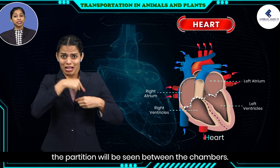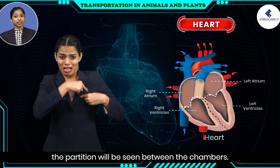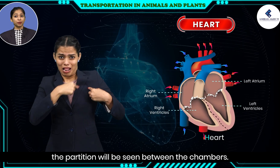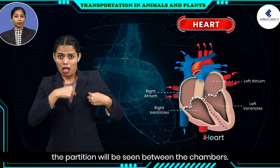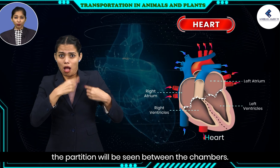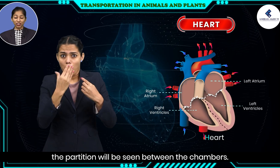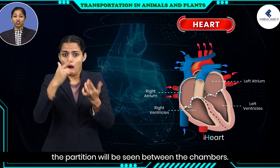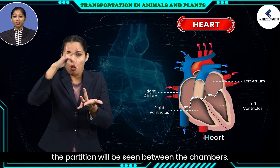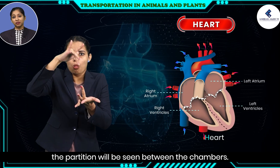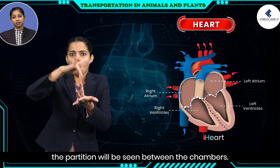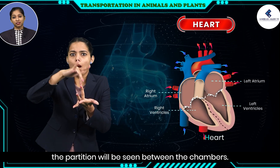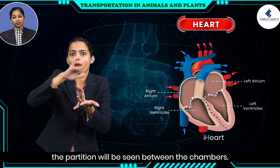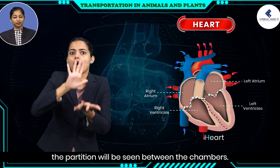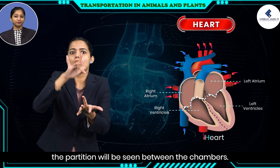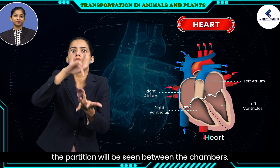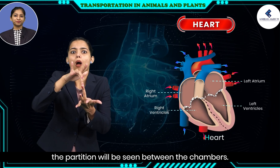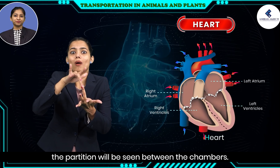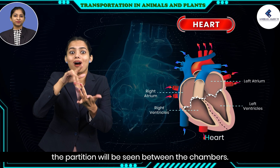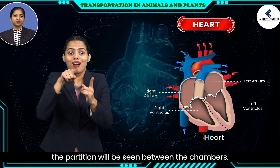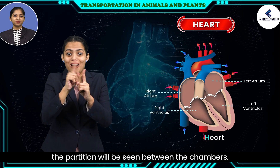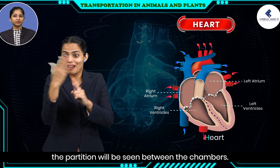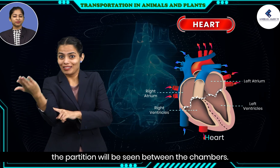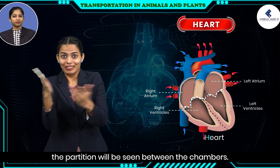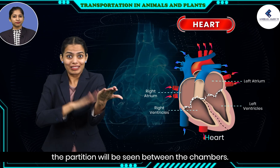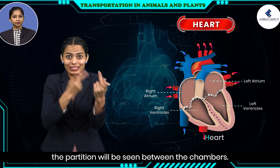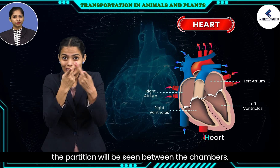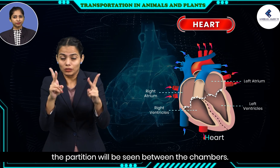will be seen between the chambers.